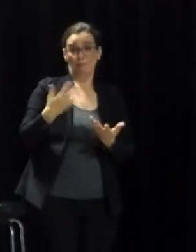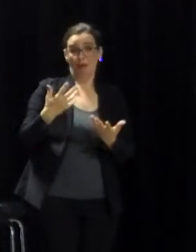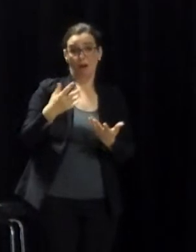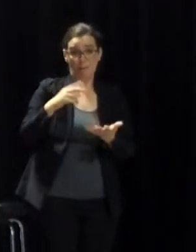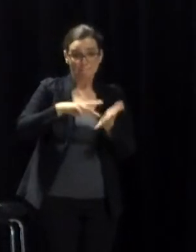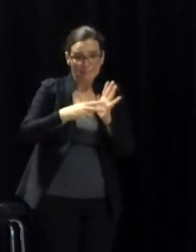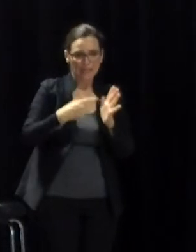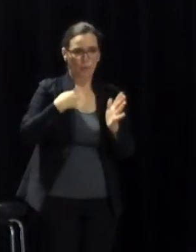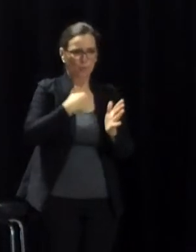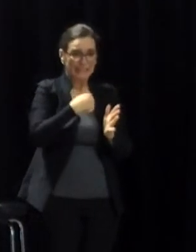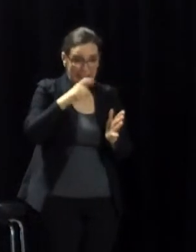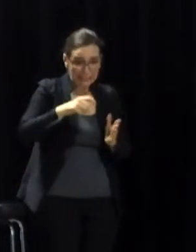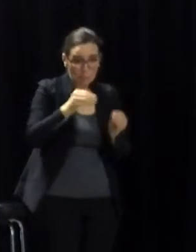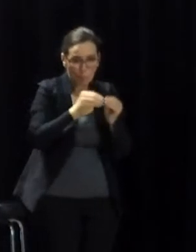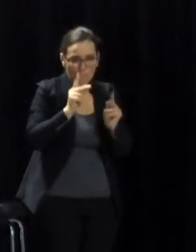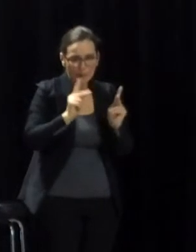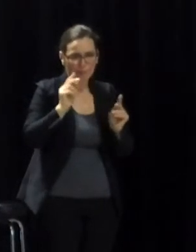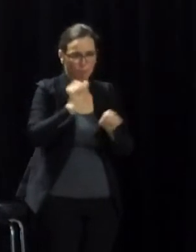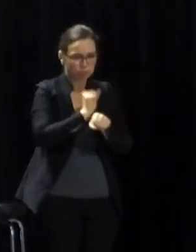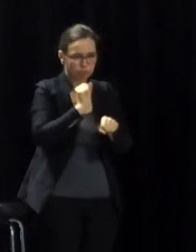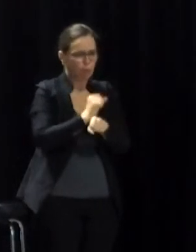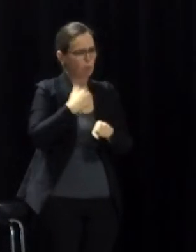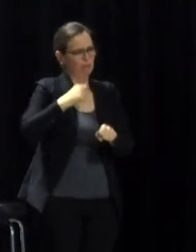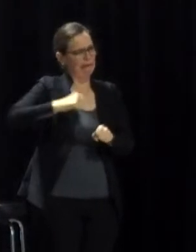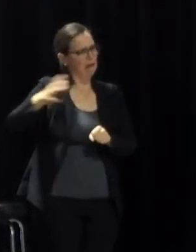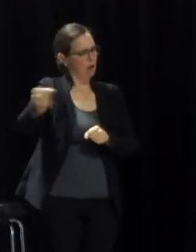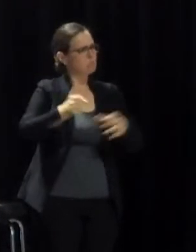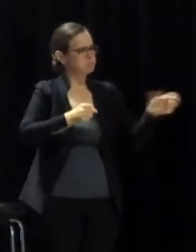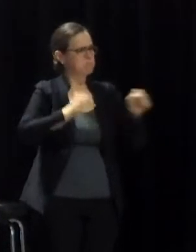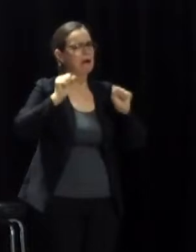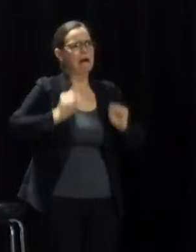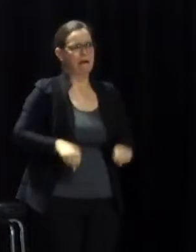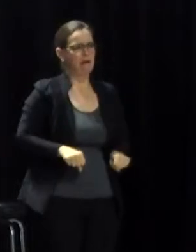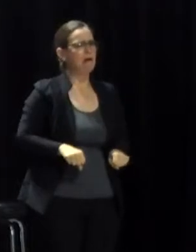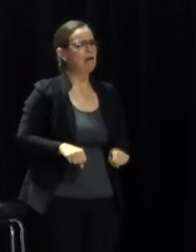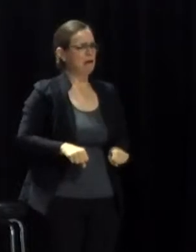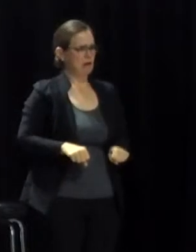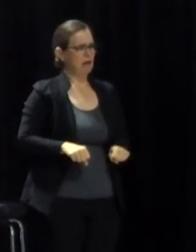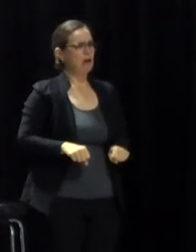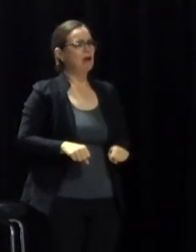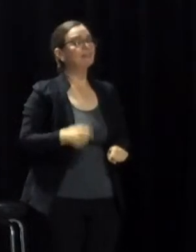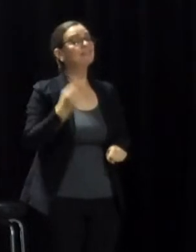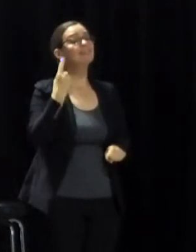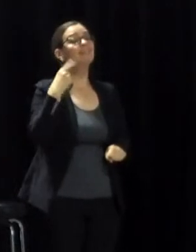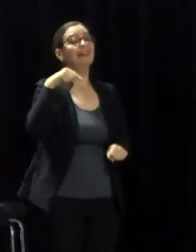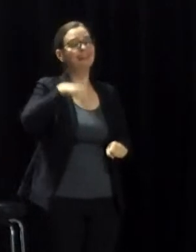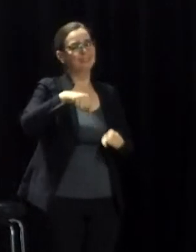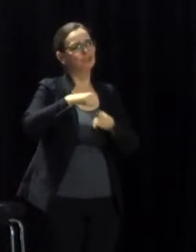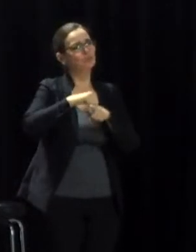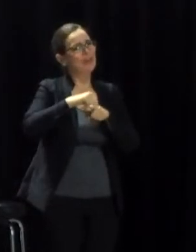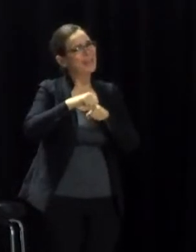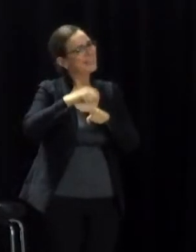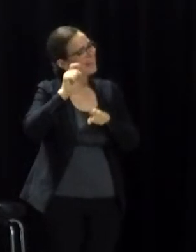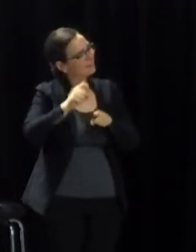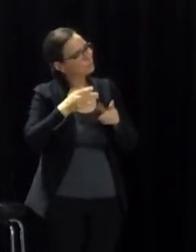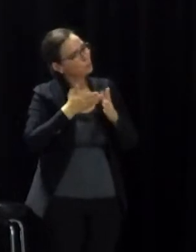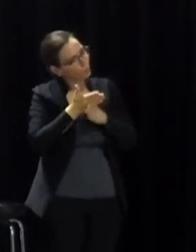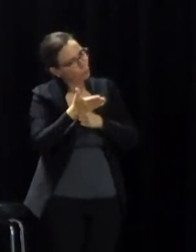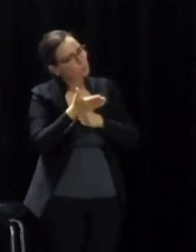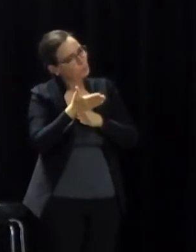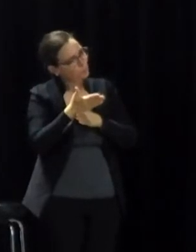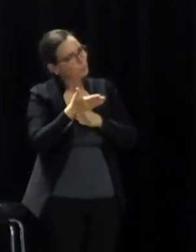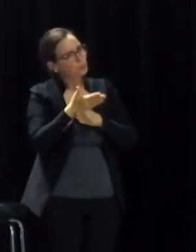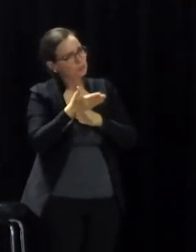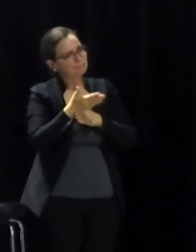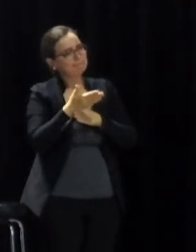there are people who are trained. These are case investigators. And each case have contacts, so they are created